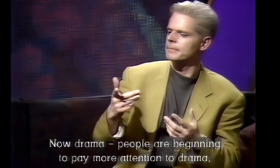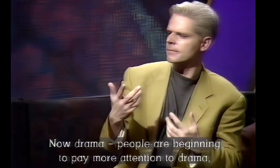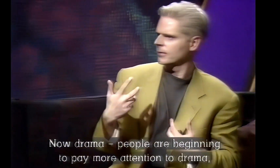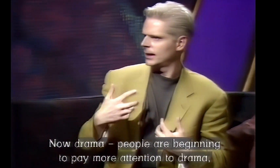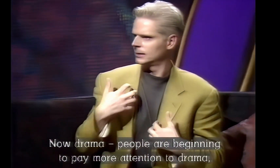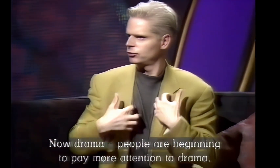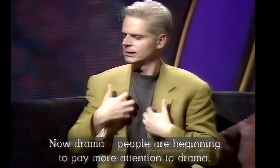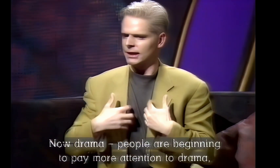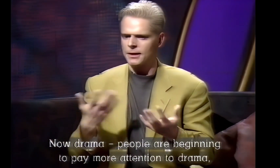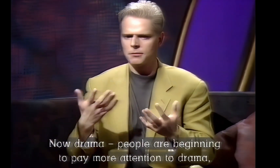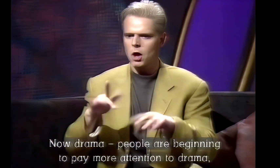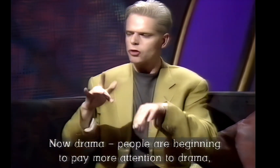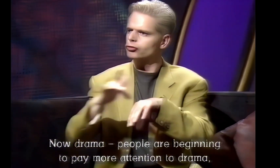out.